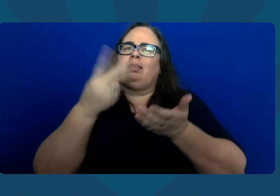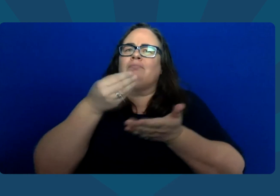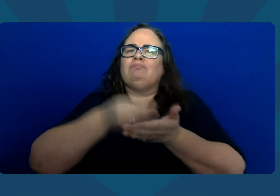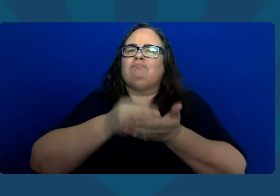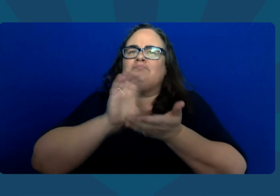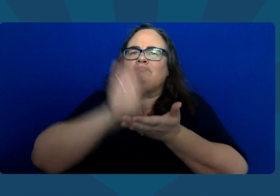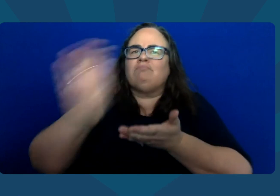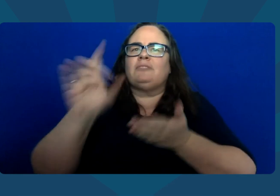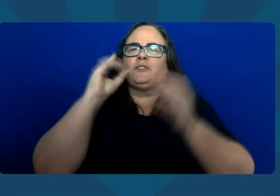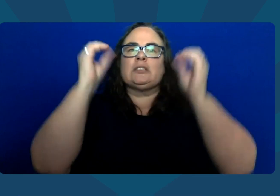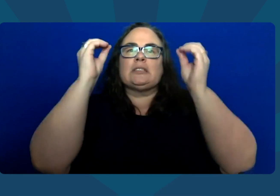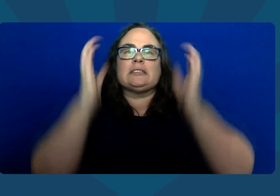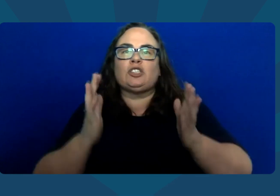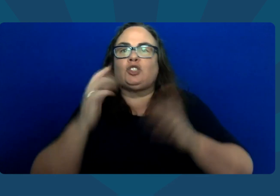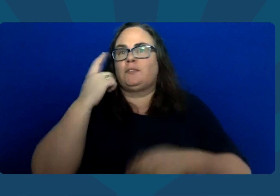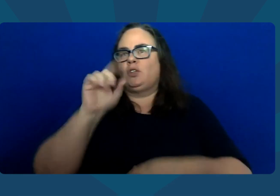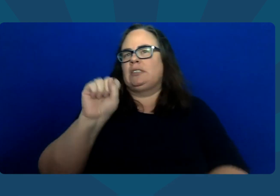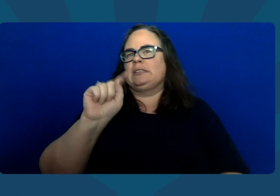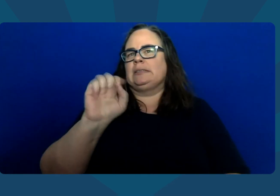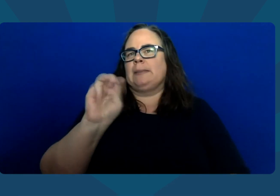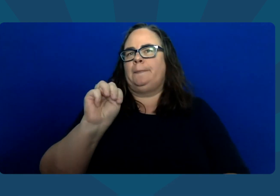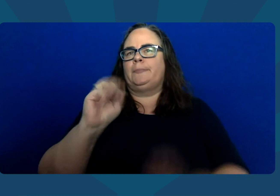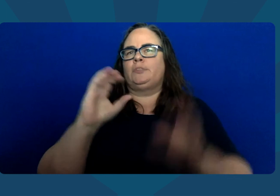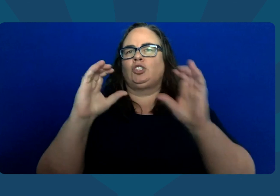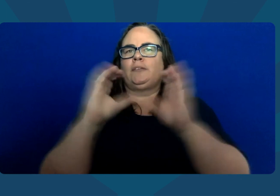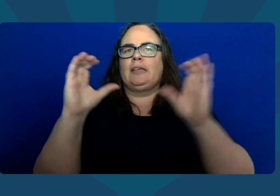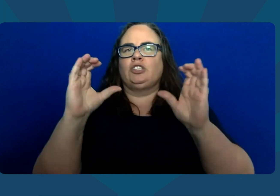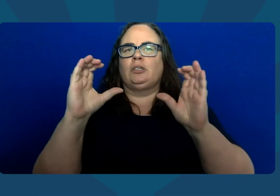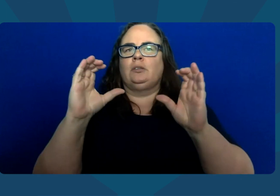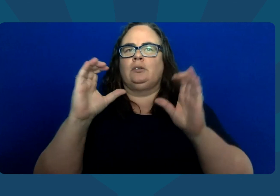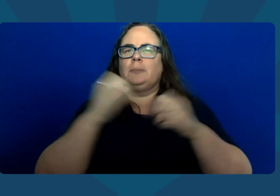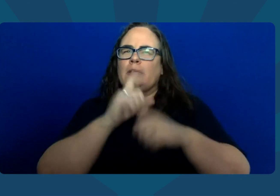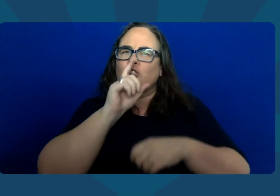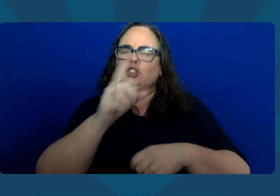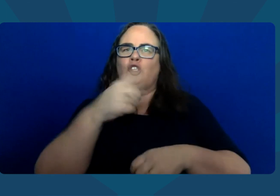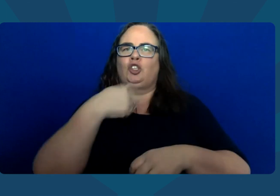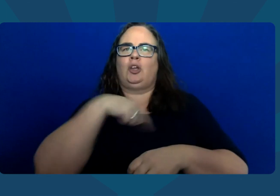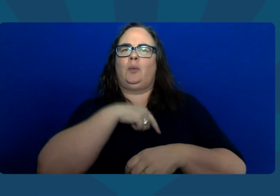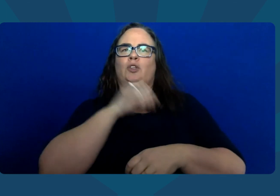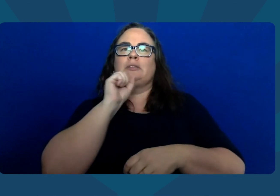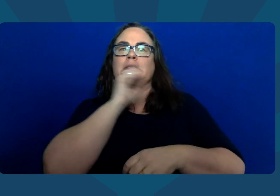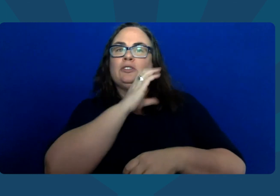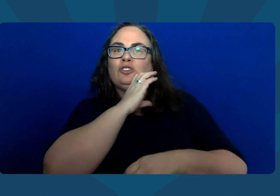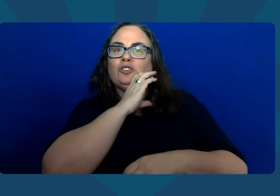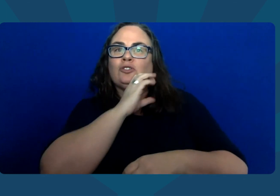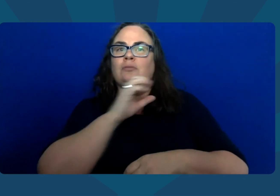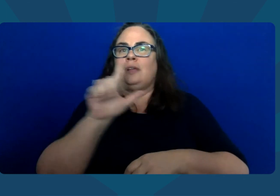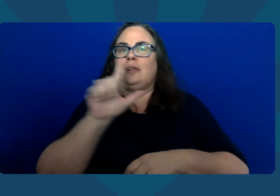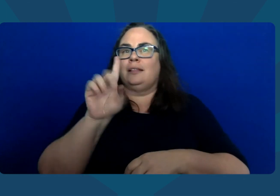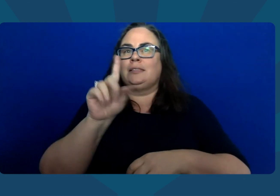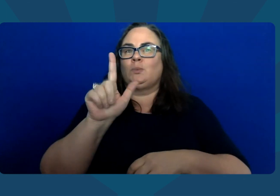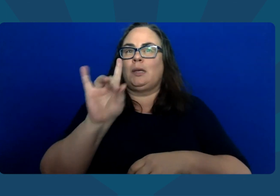for teachers to get their STEM certification to making sure our seniors in